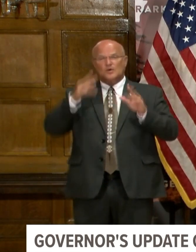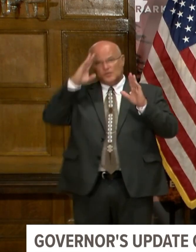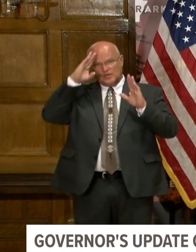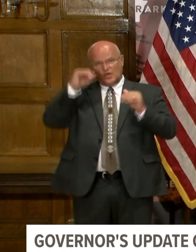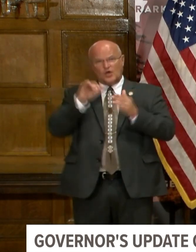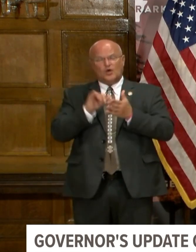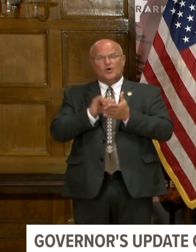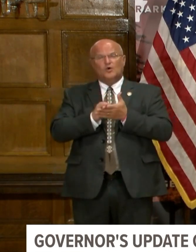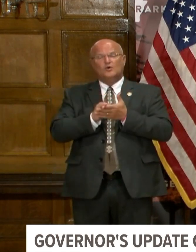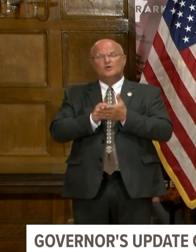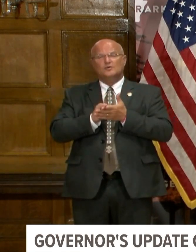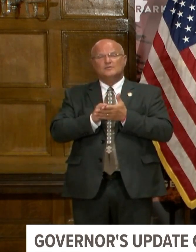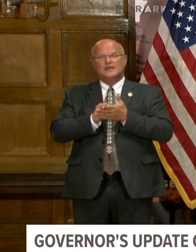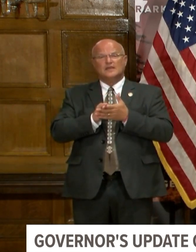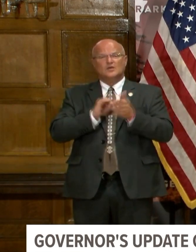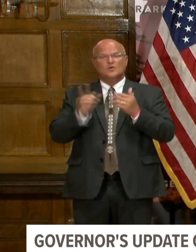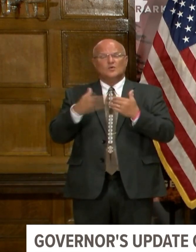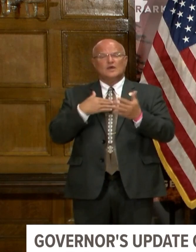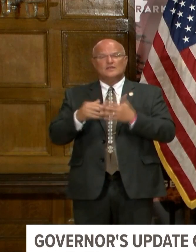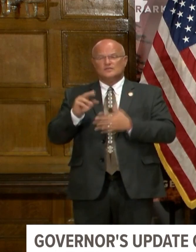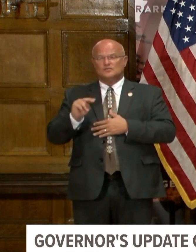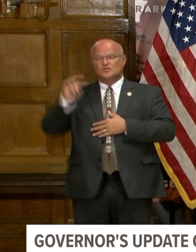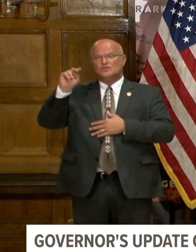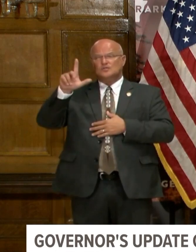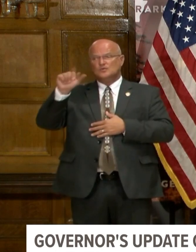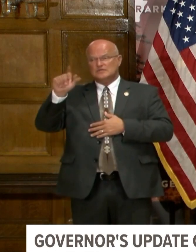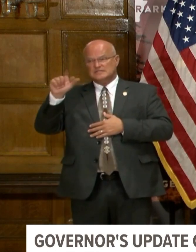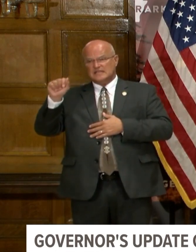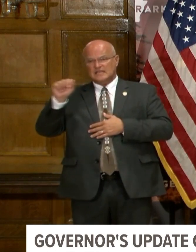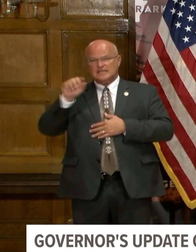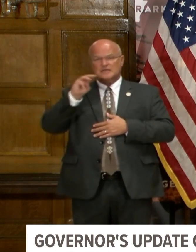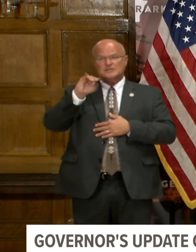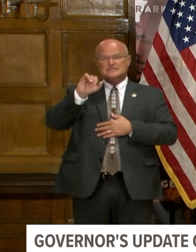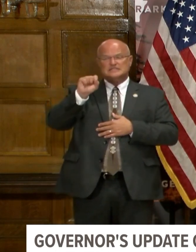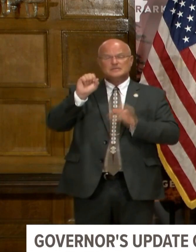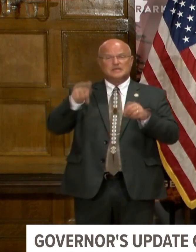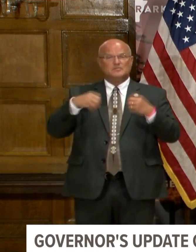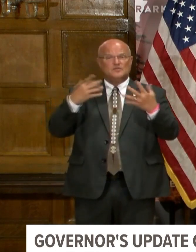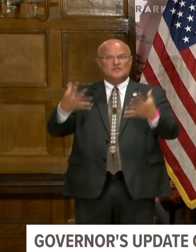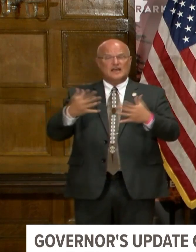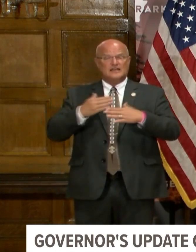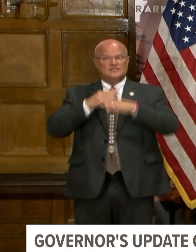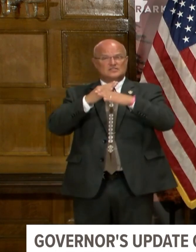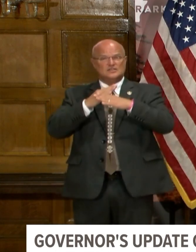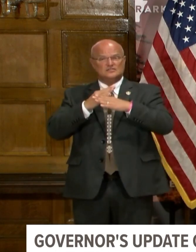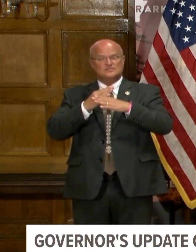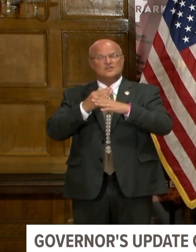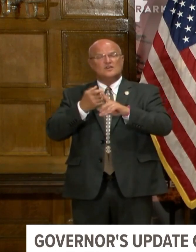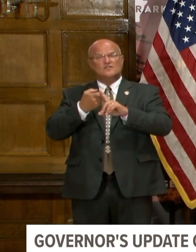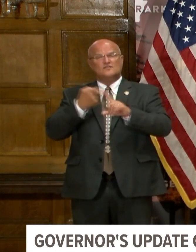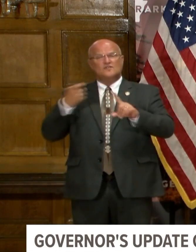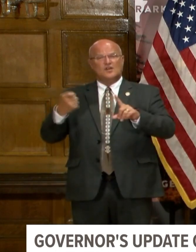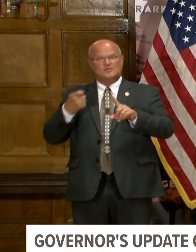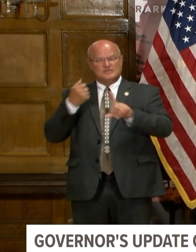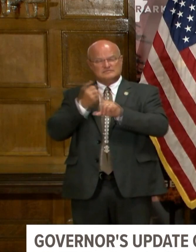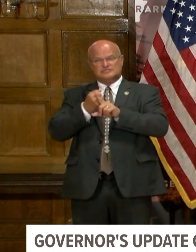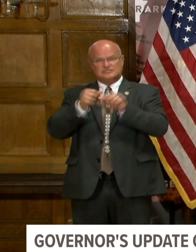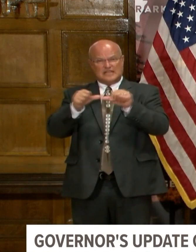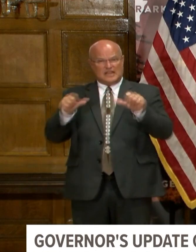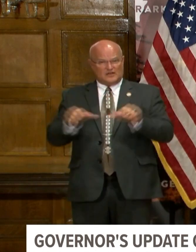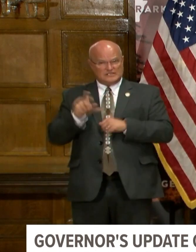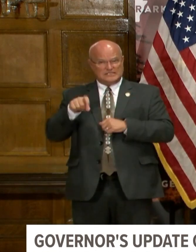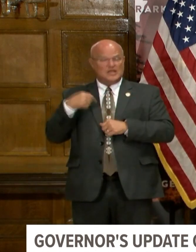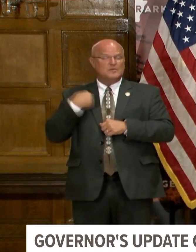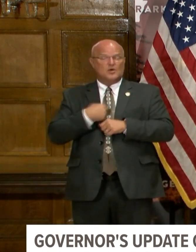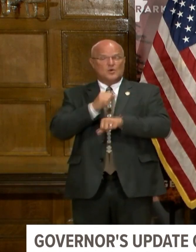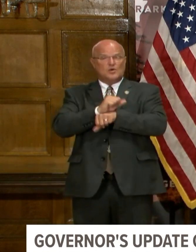hope that whether it's northern Louisiana or Mississippi can provide the shelters away from the impacted area that's needed. But